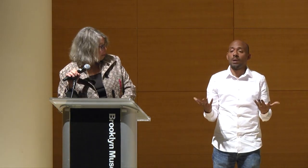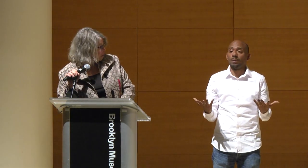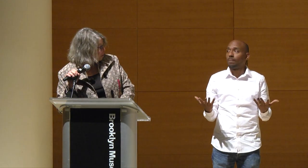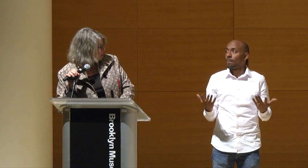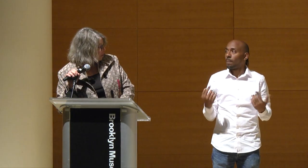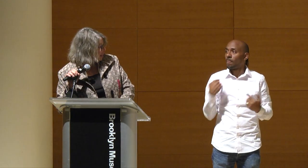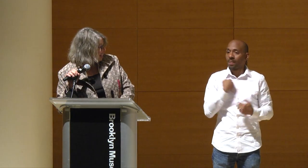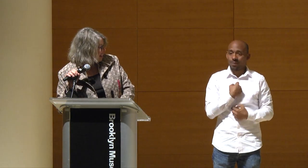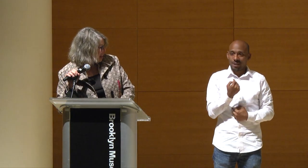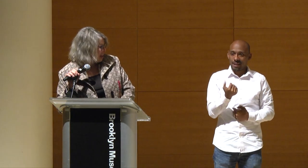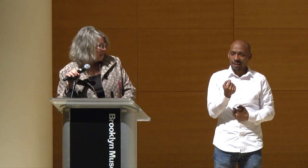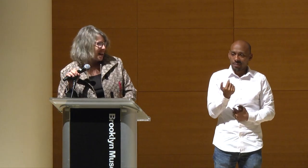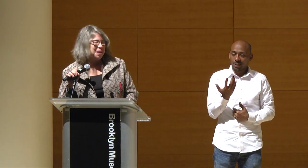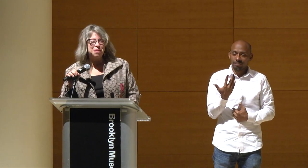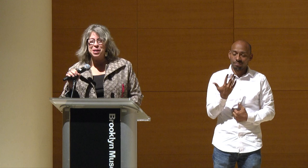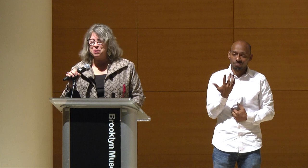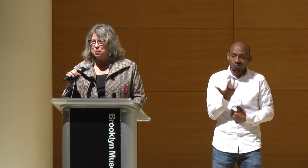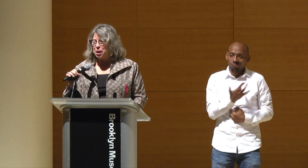we're all a little emotional, right?